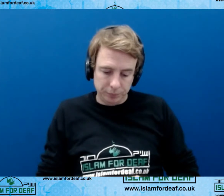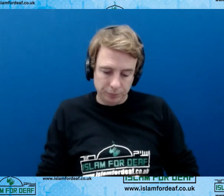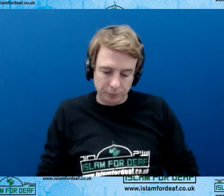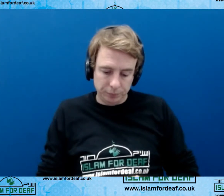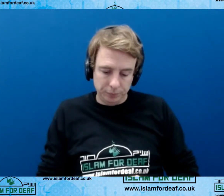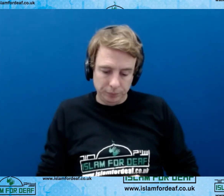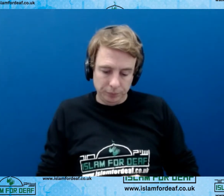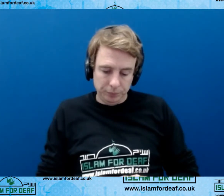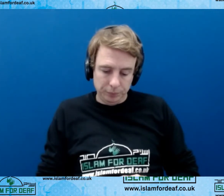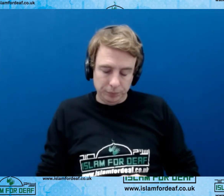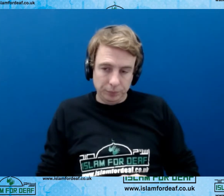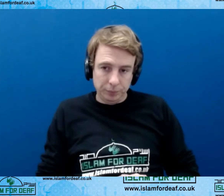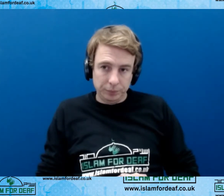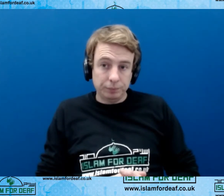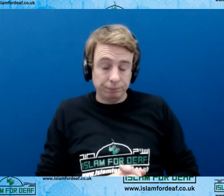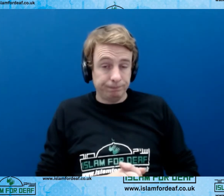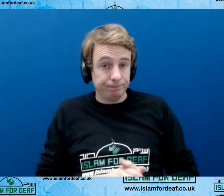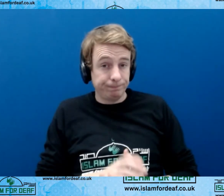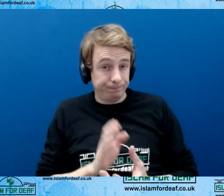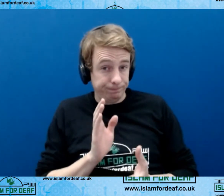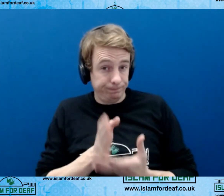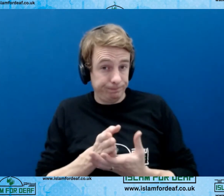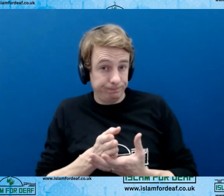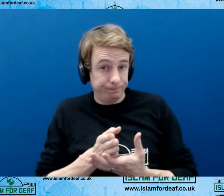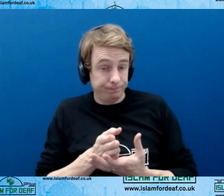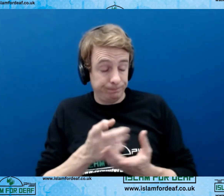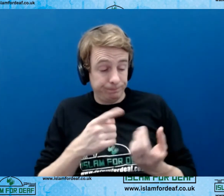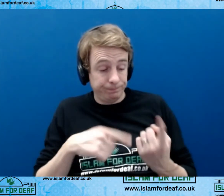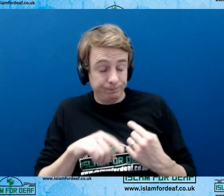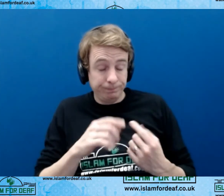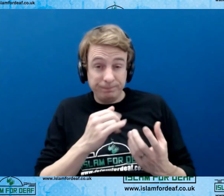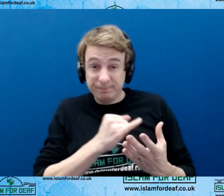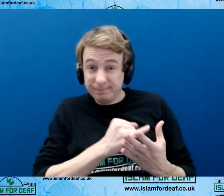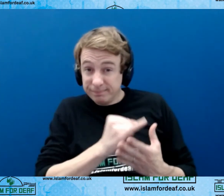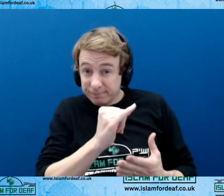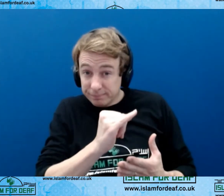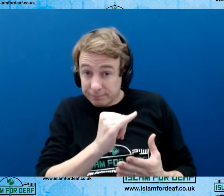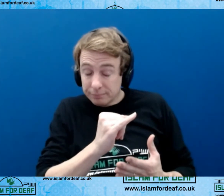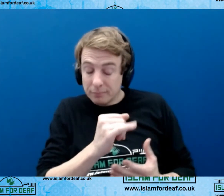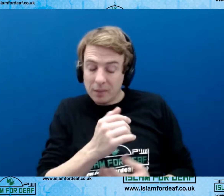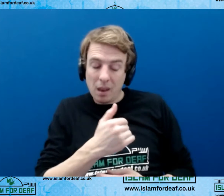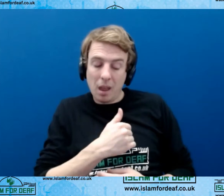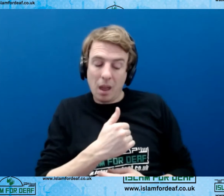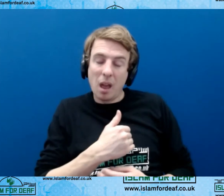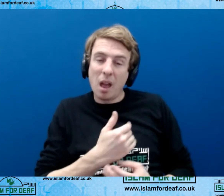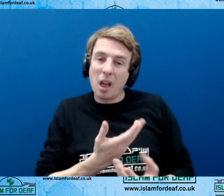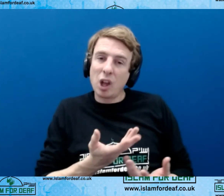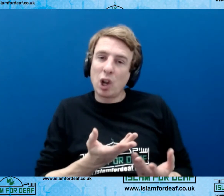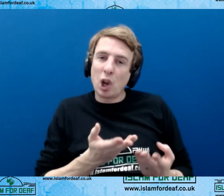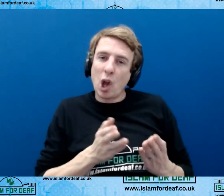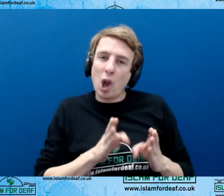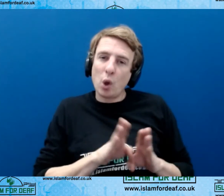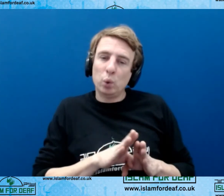And indeed, it will be closed up upon them, and we seek refuge in Allah the Most High.